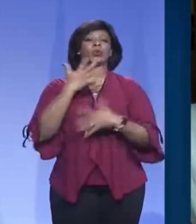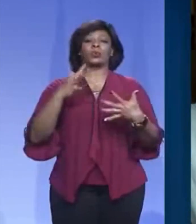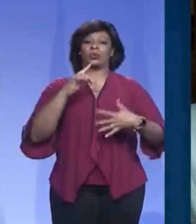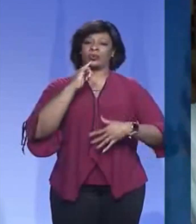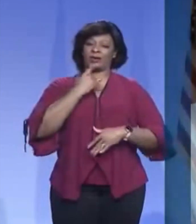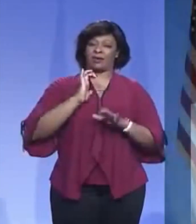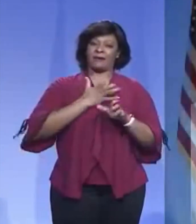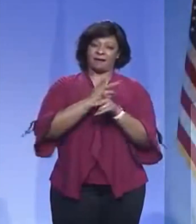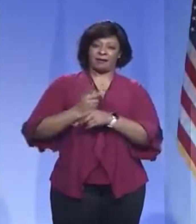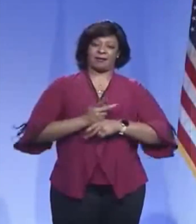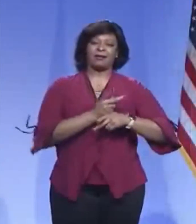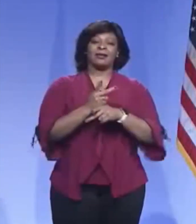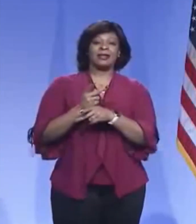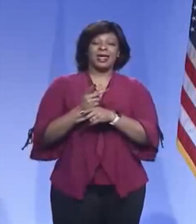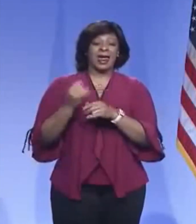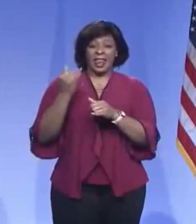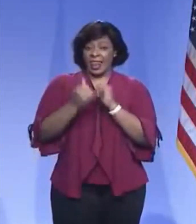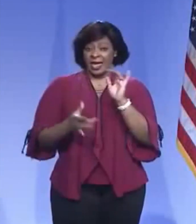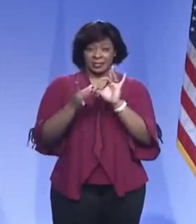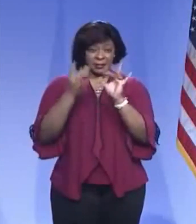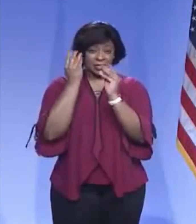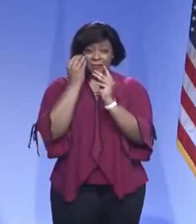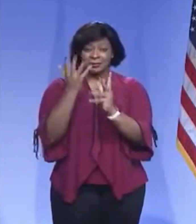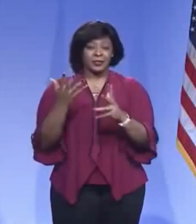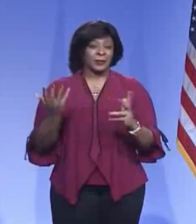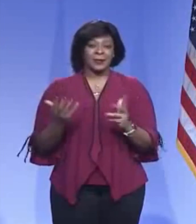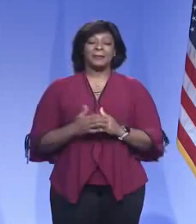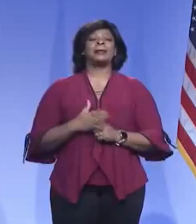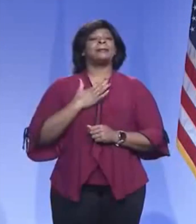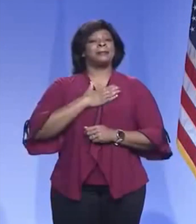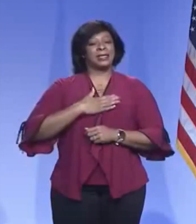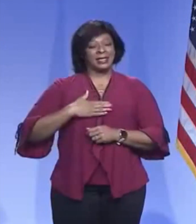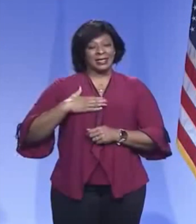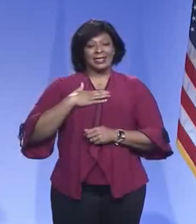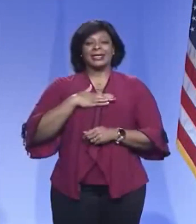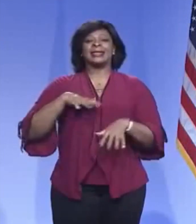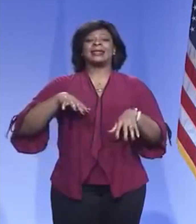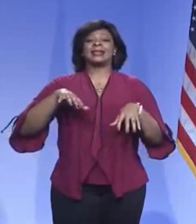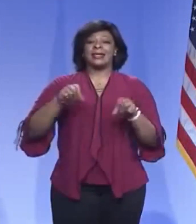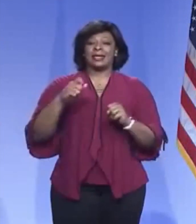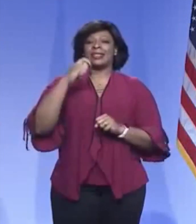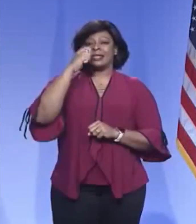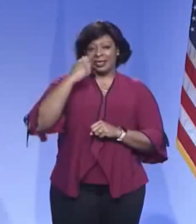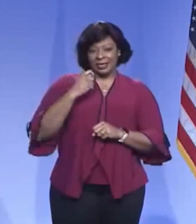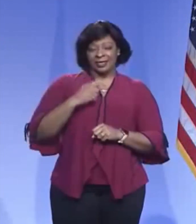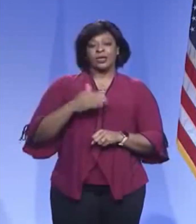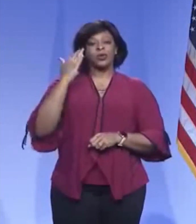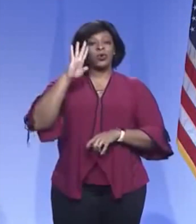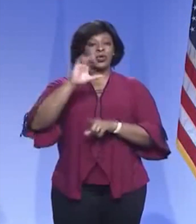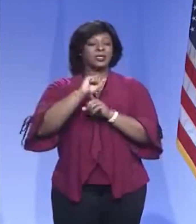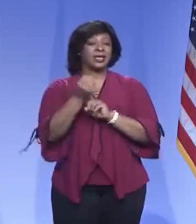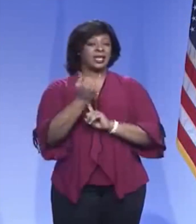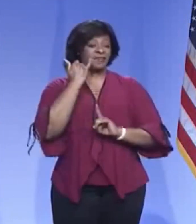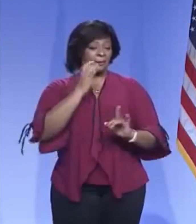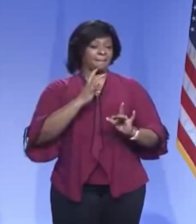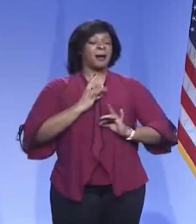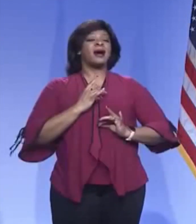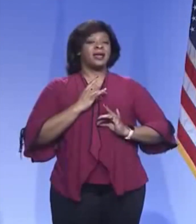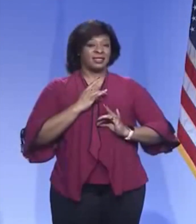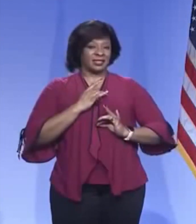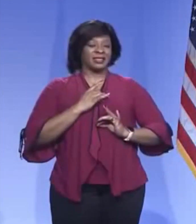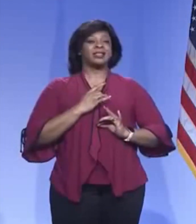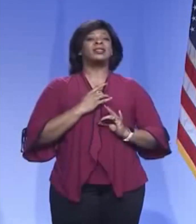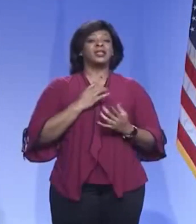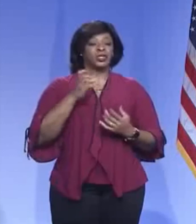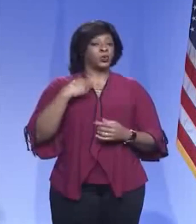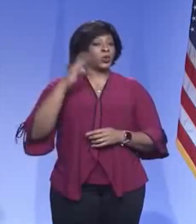our care. The last message I will give to you is, please get tested, know your status, and if you are positive, isolate so